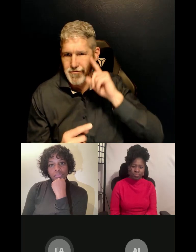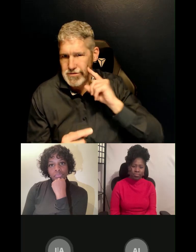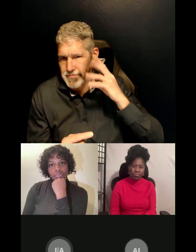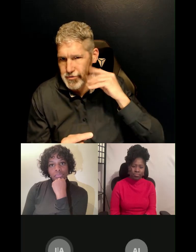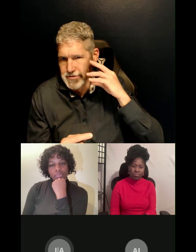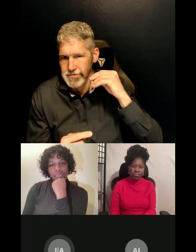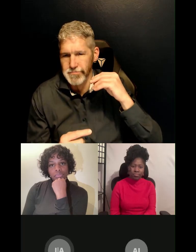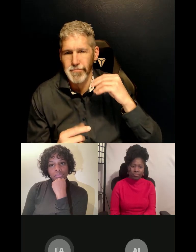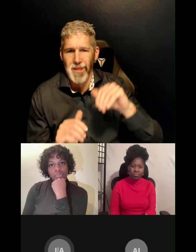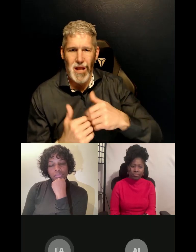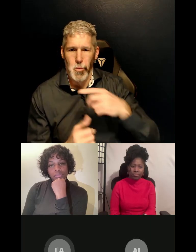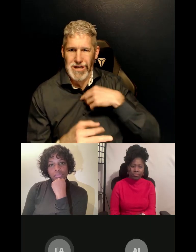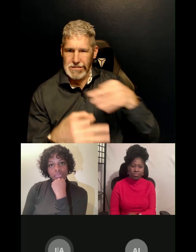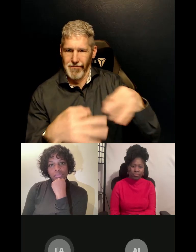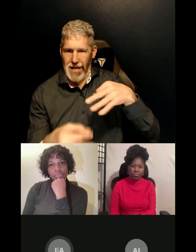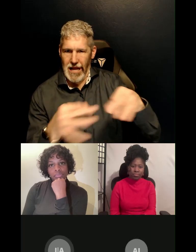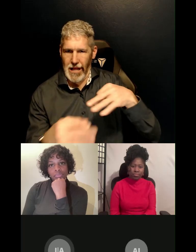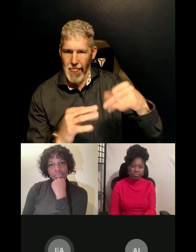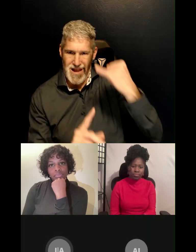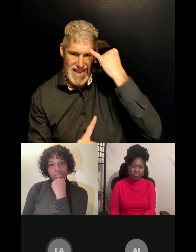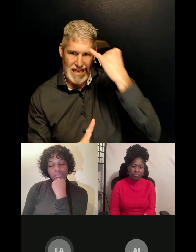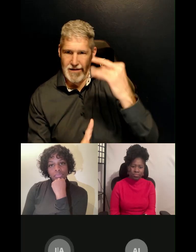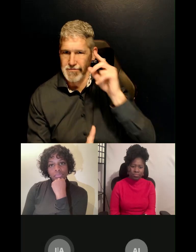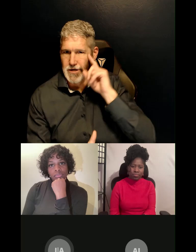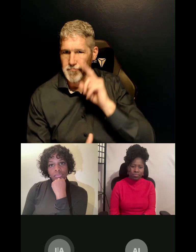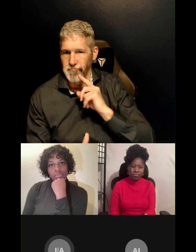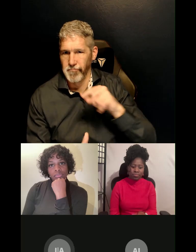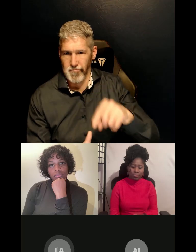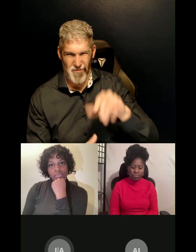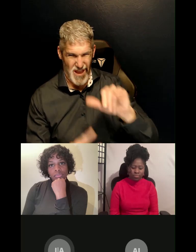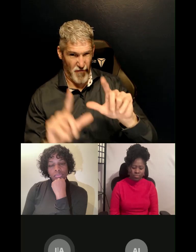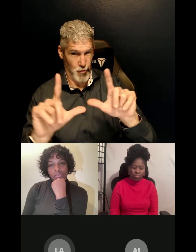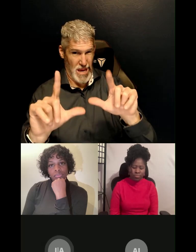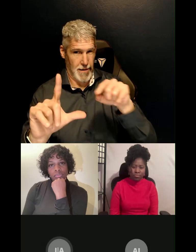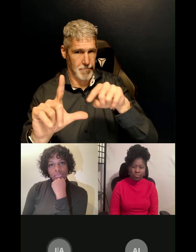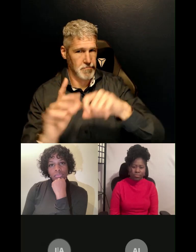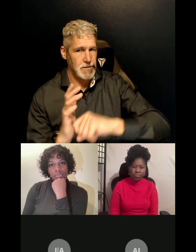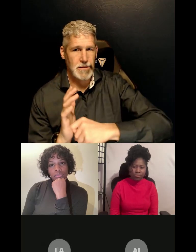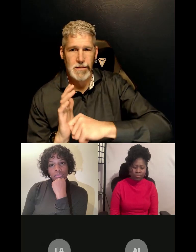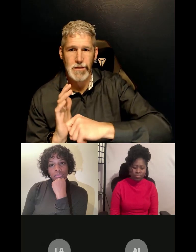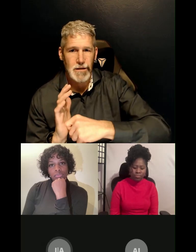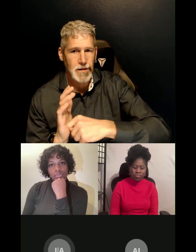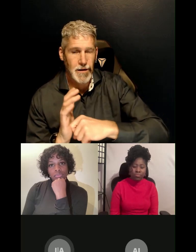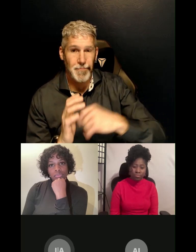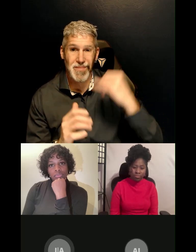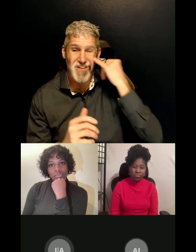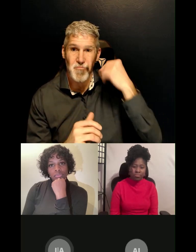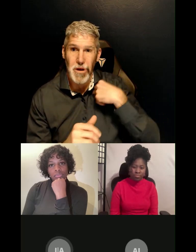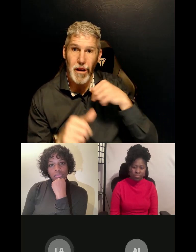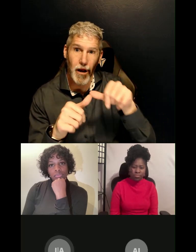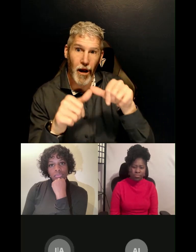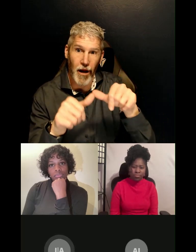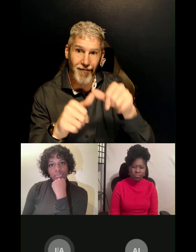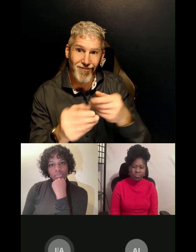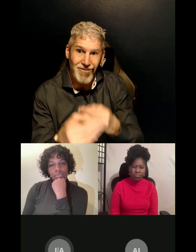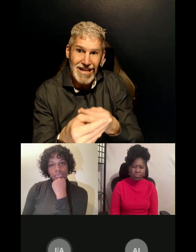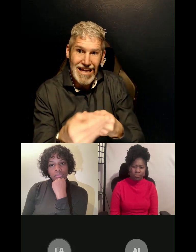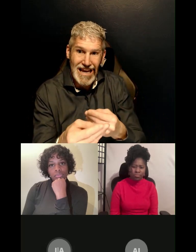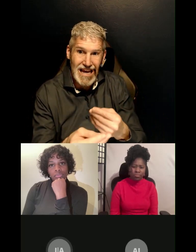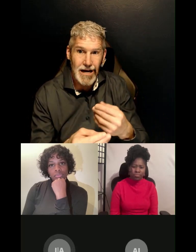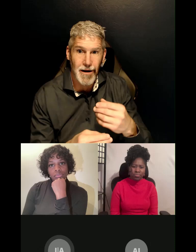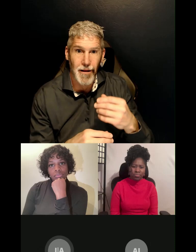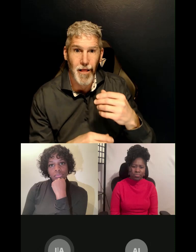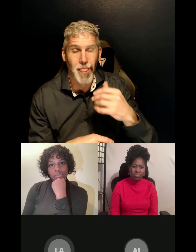then we can control how we see ourselves. We can explain the deaf experience. That framing is so